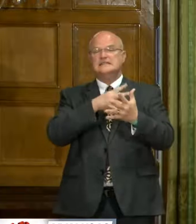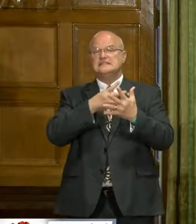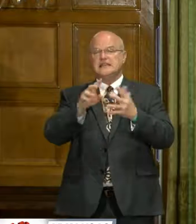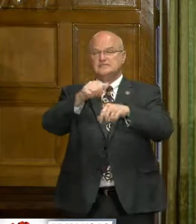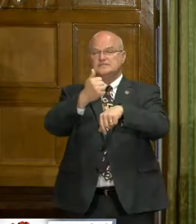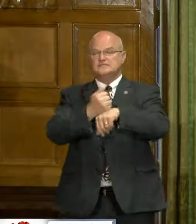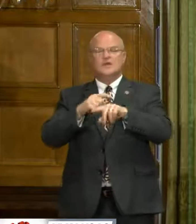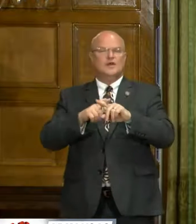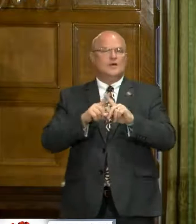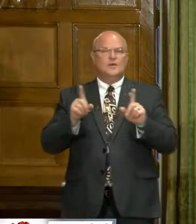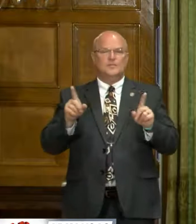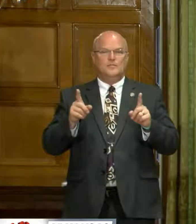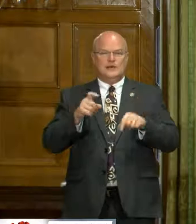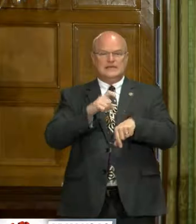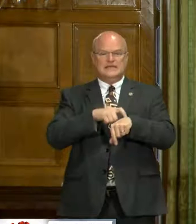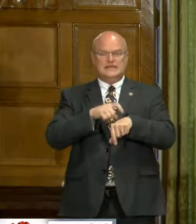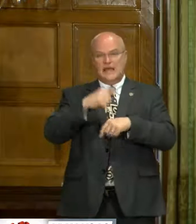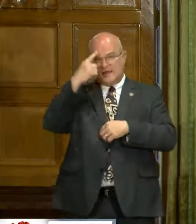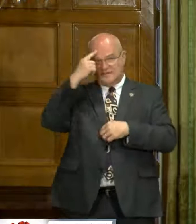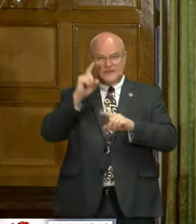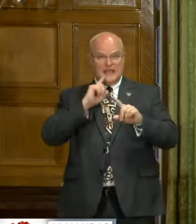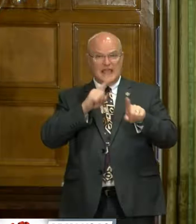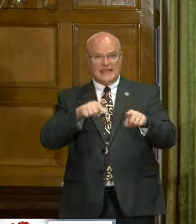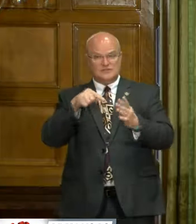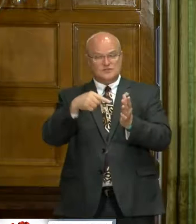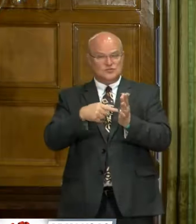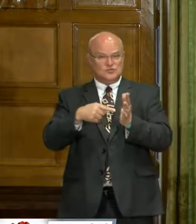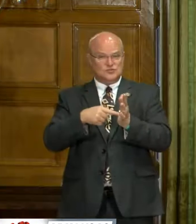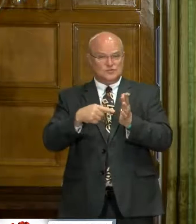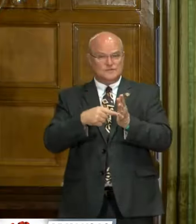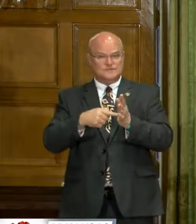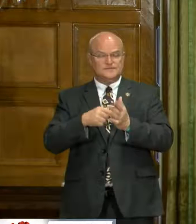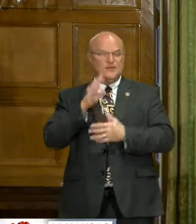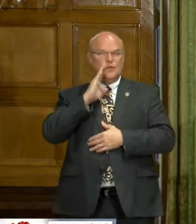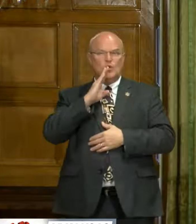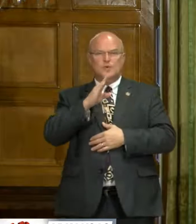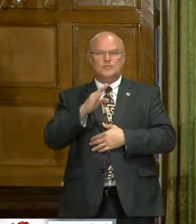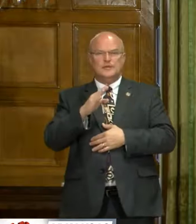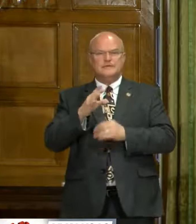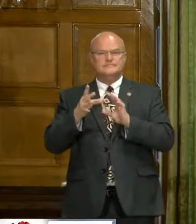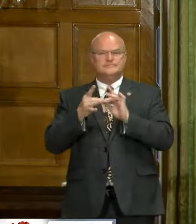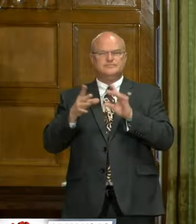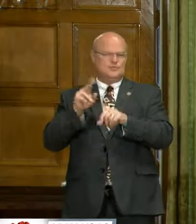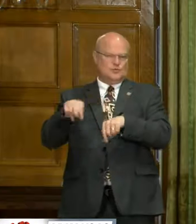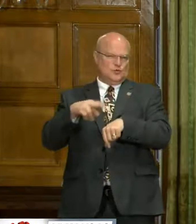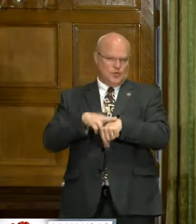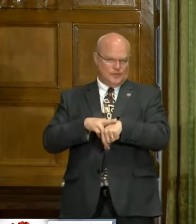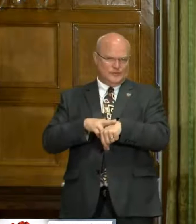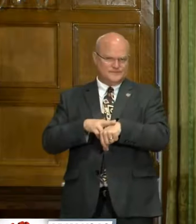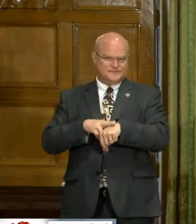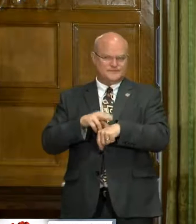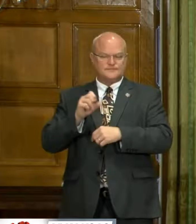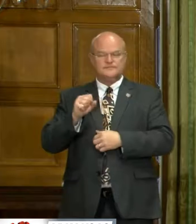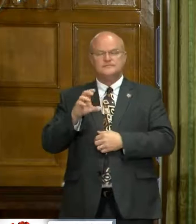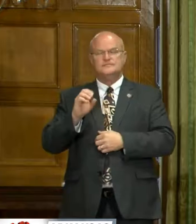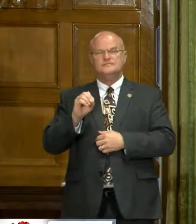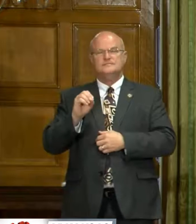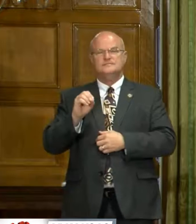schedule on it, but there's a time for the answer that's due, and it will be briefed in normal fashion.